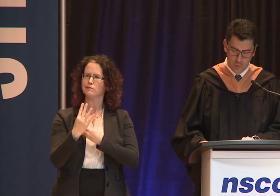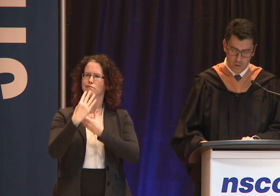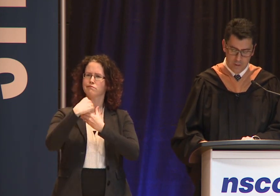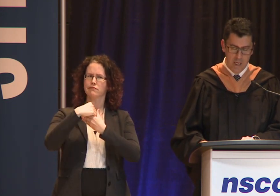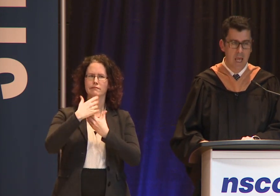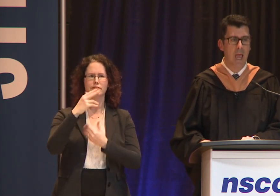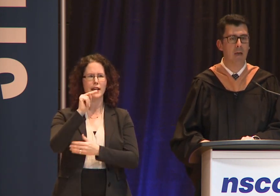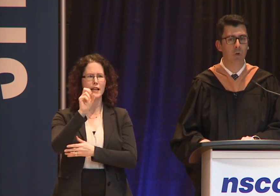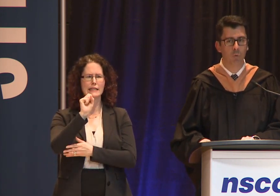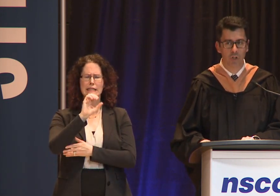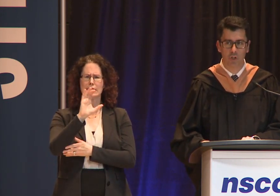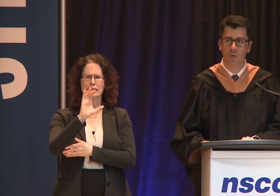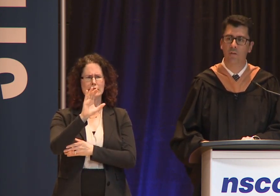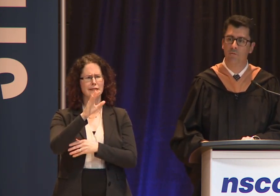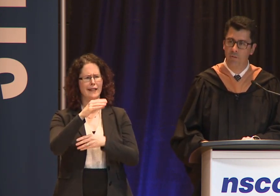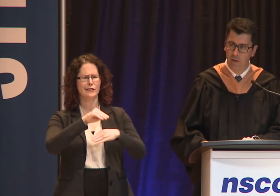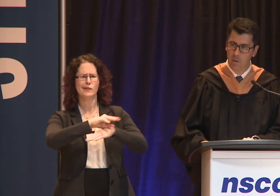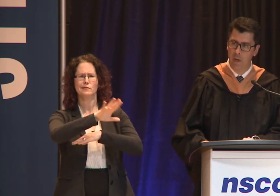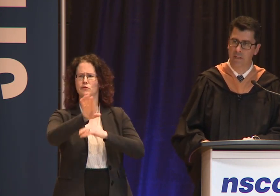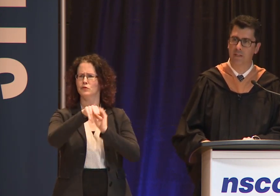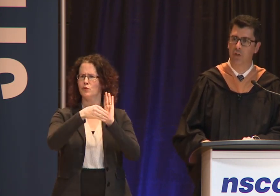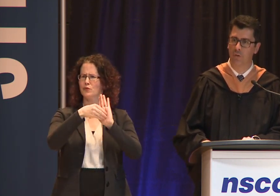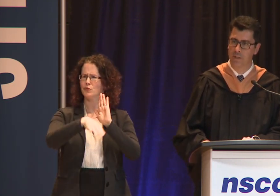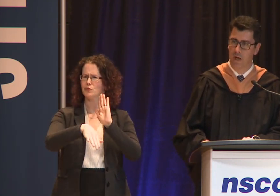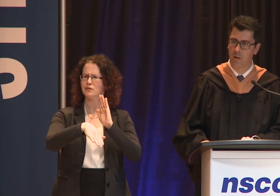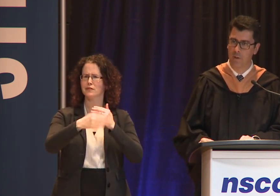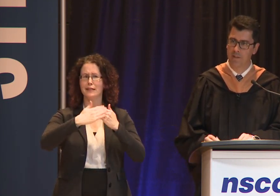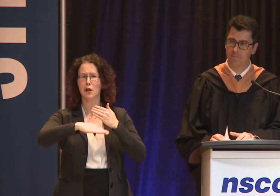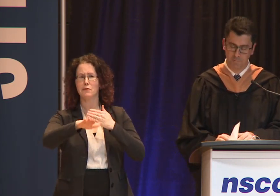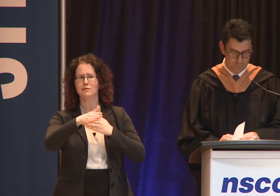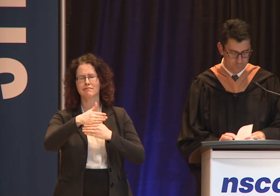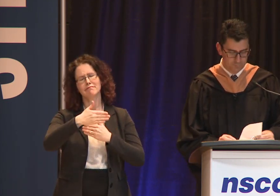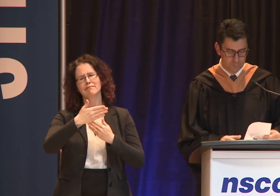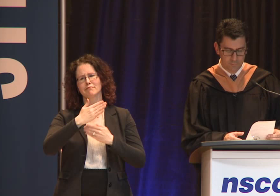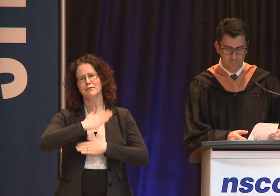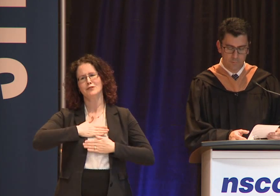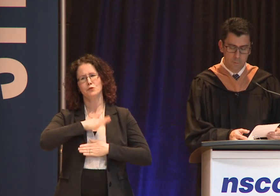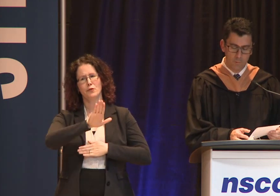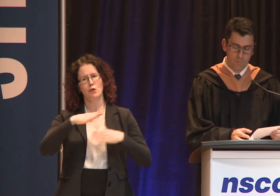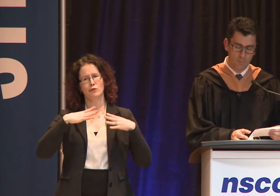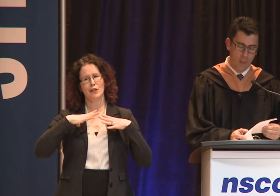and your students, and we wish you the very best in your retirement.